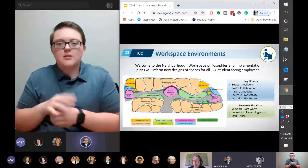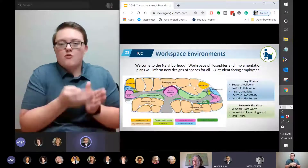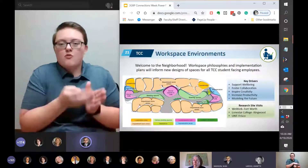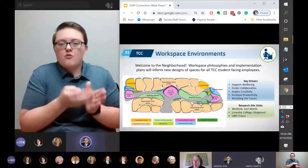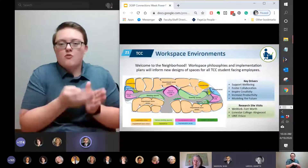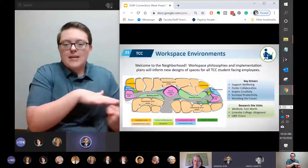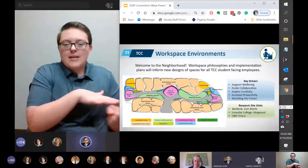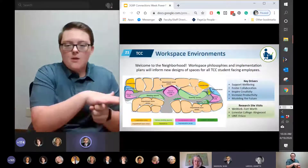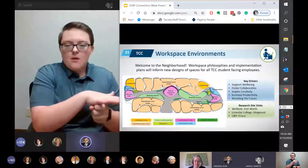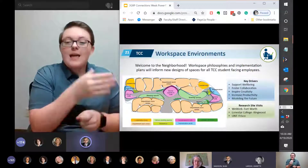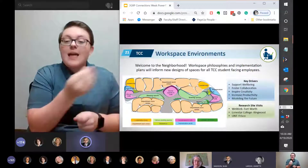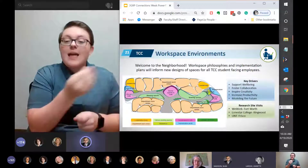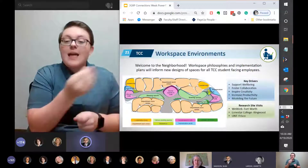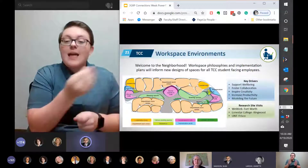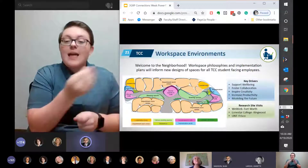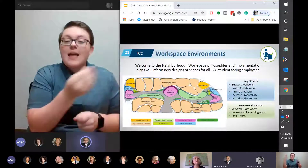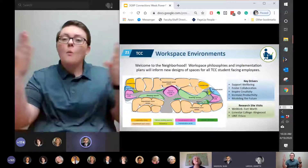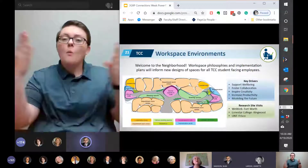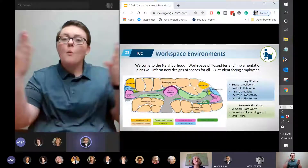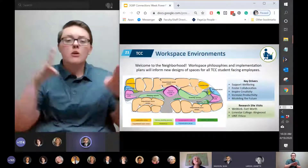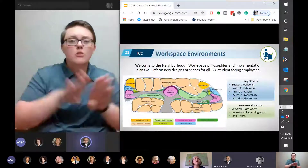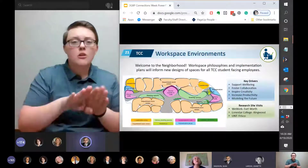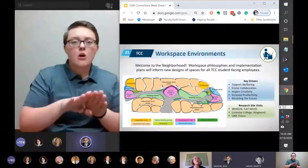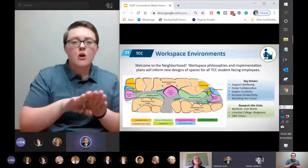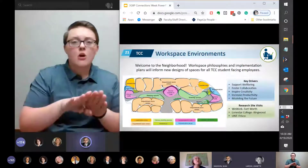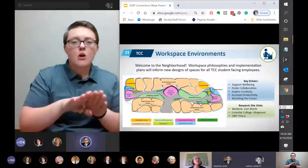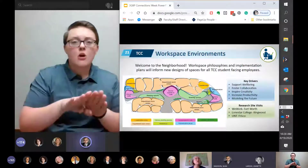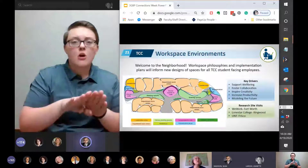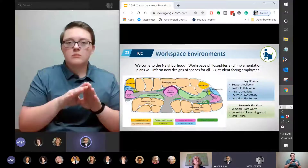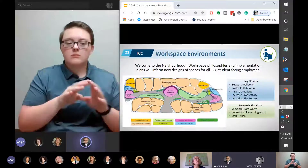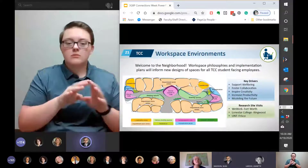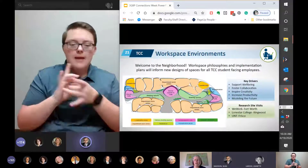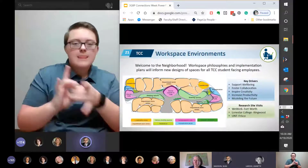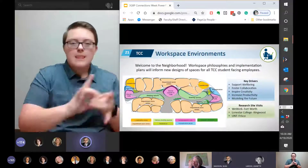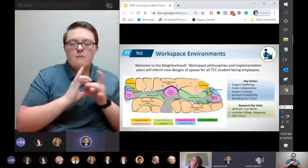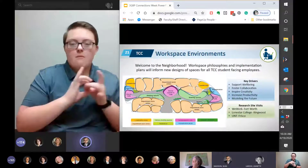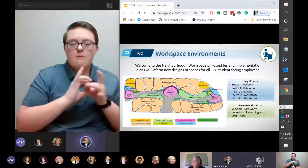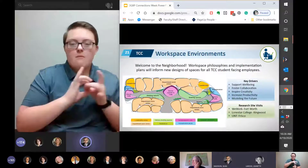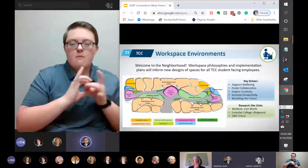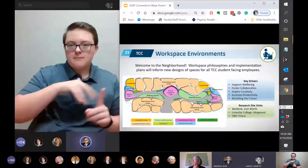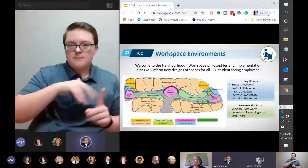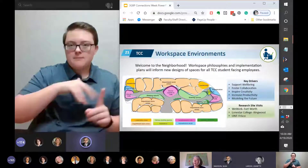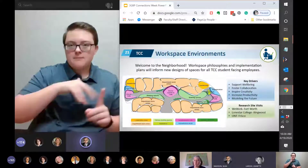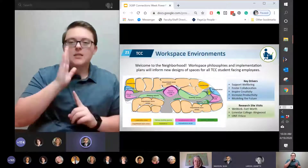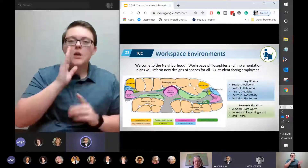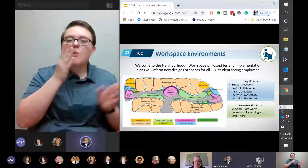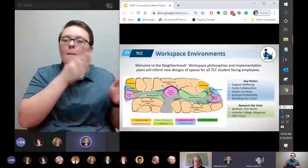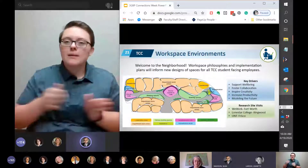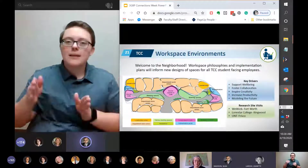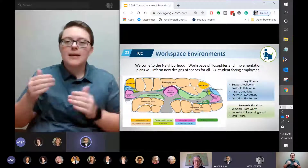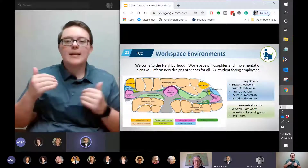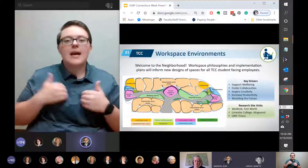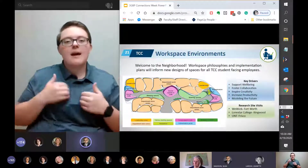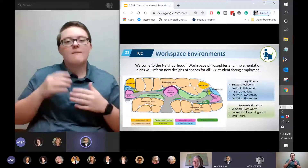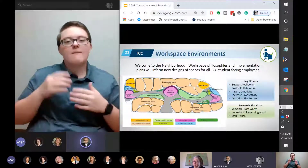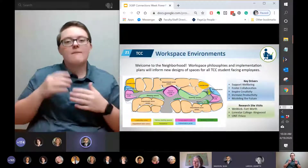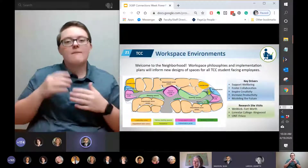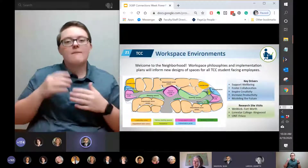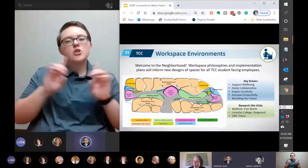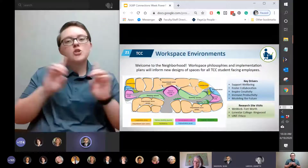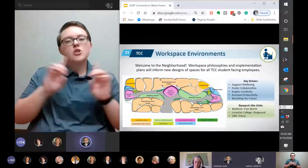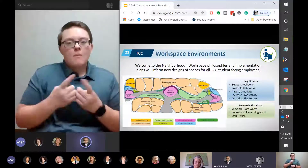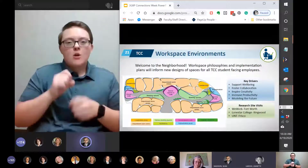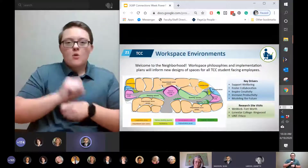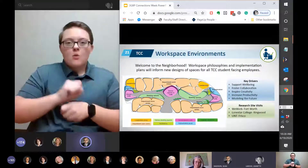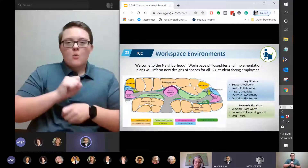addition to open and enclosed collaboration space, and will be planned with departmental work styles, functional needs, and